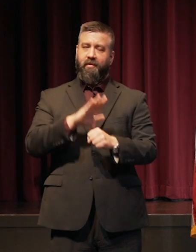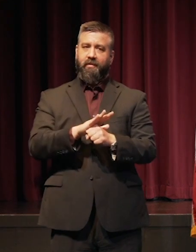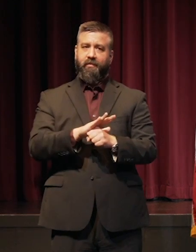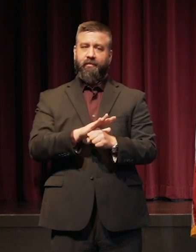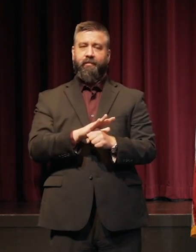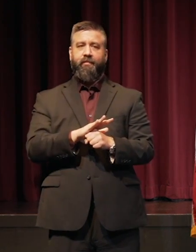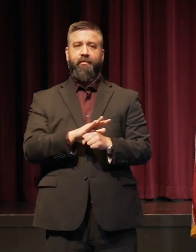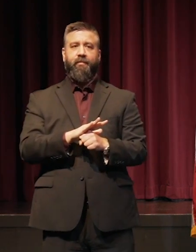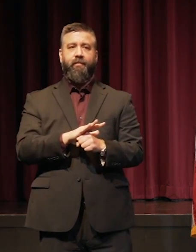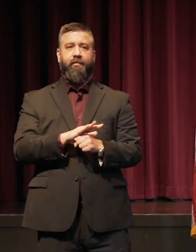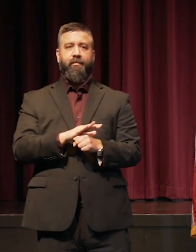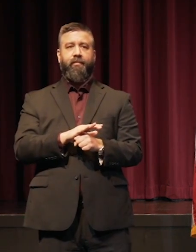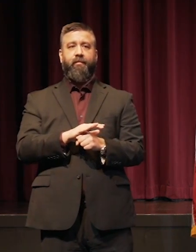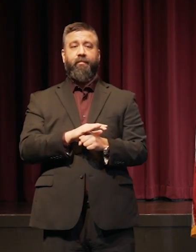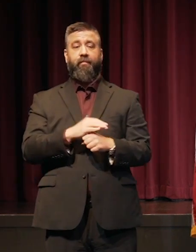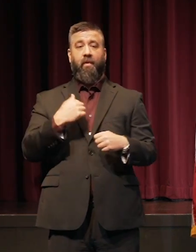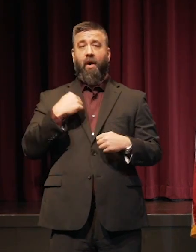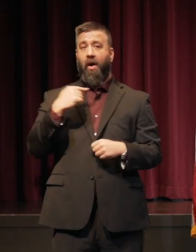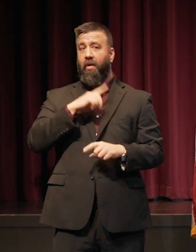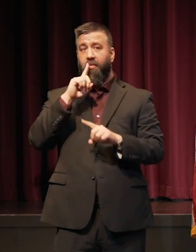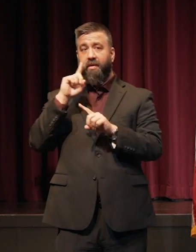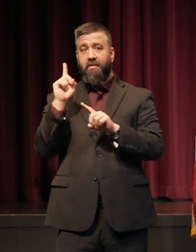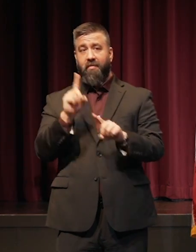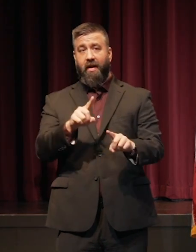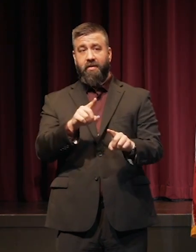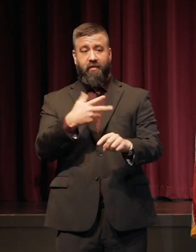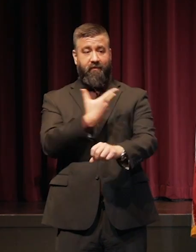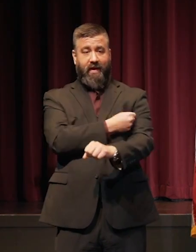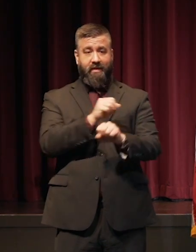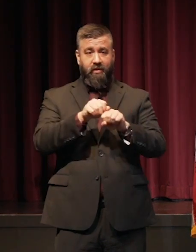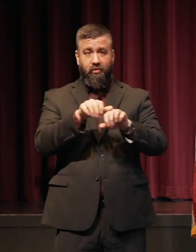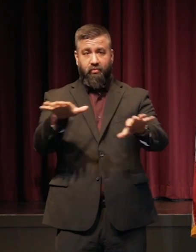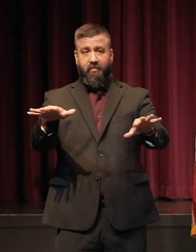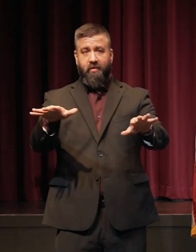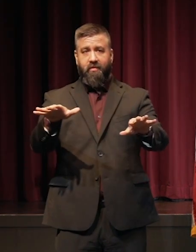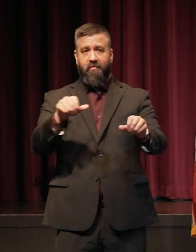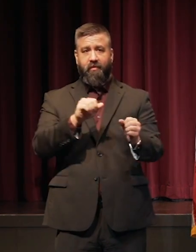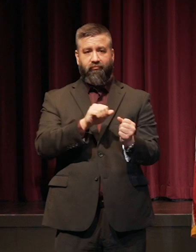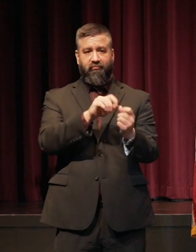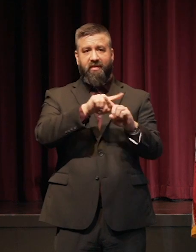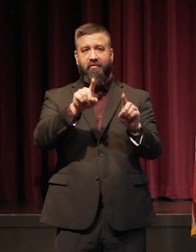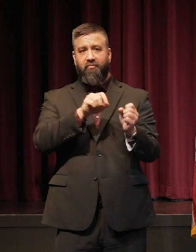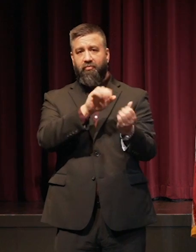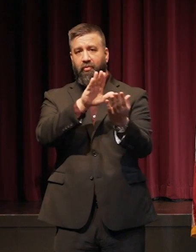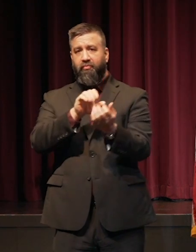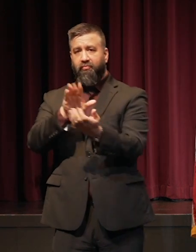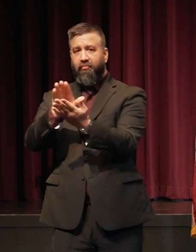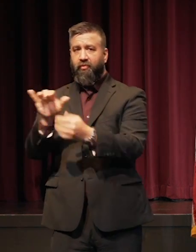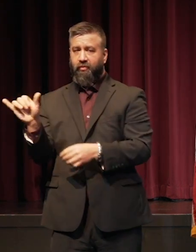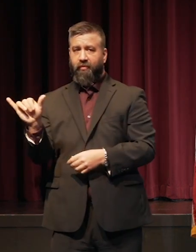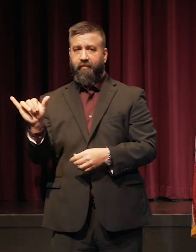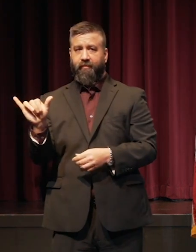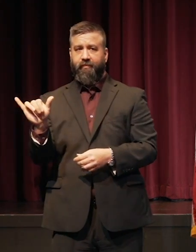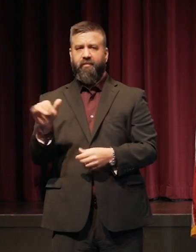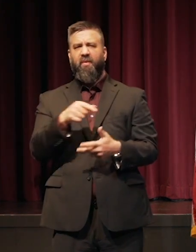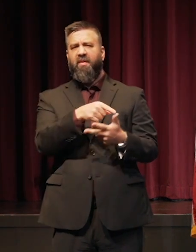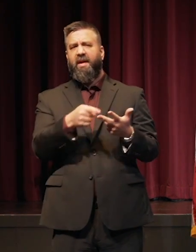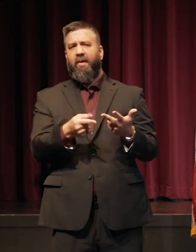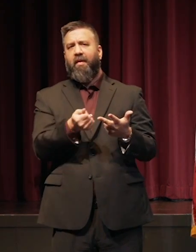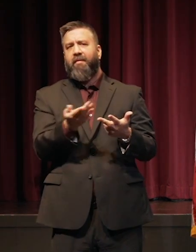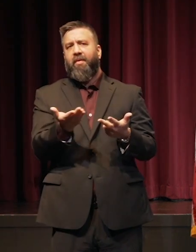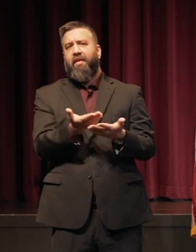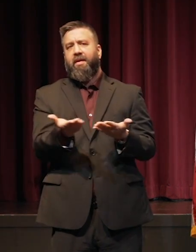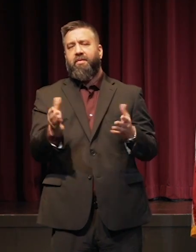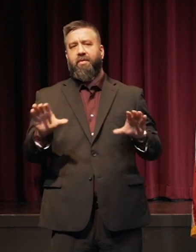response to the vaccine distribution has been multifaceted as well. So here are a few things that we are doing.